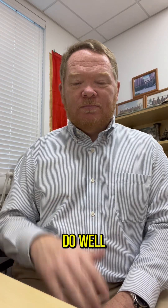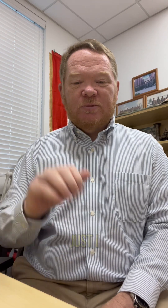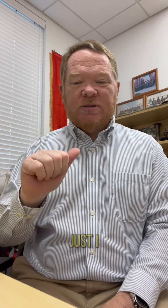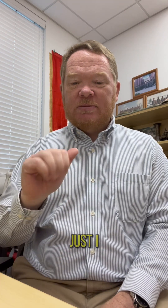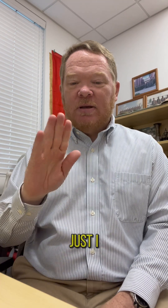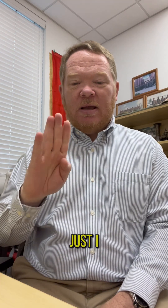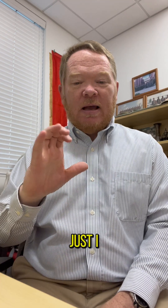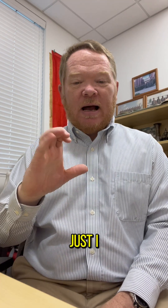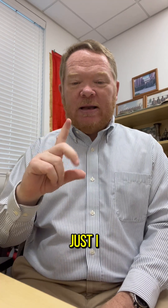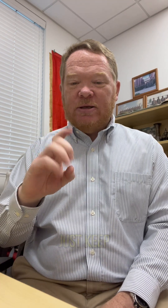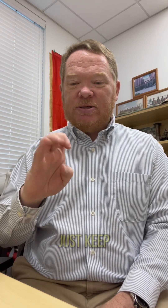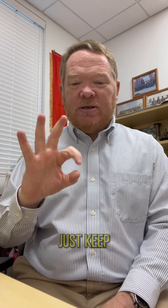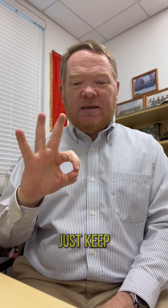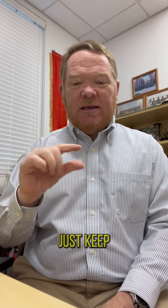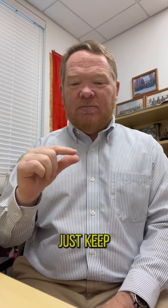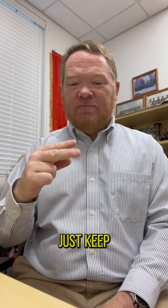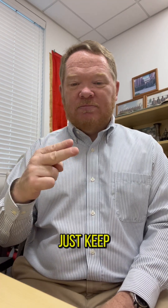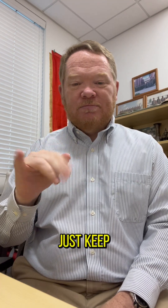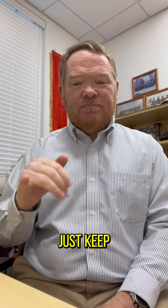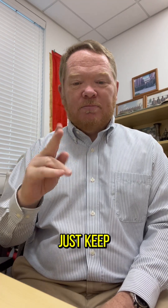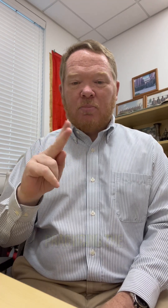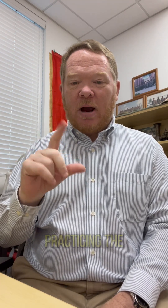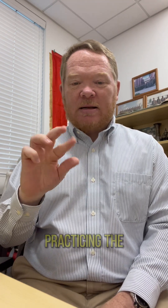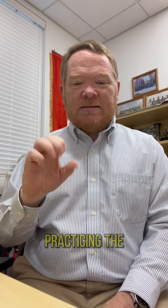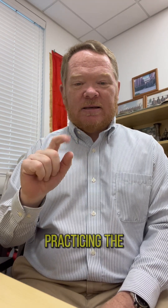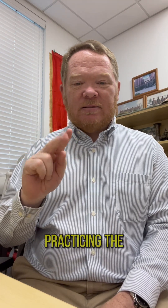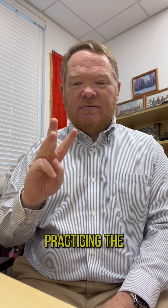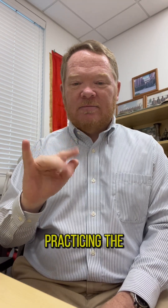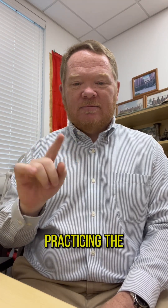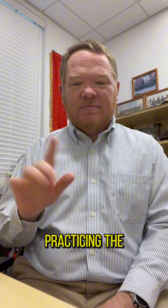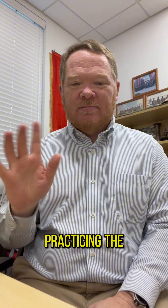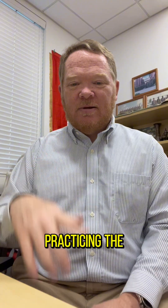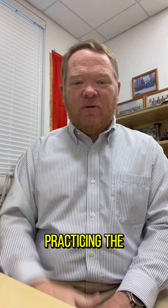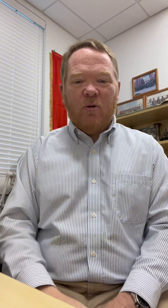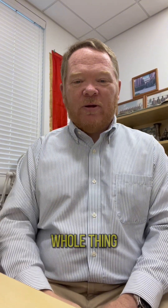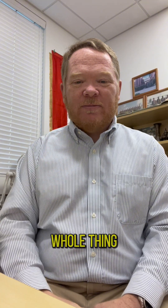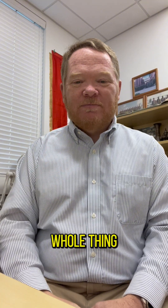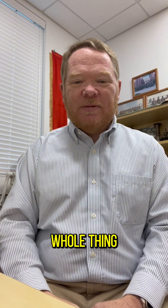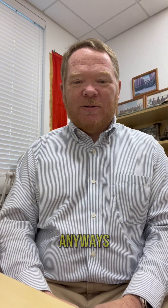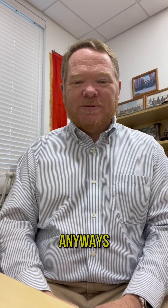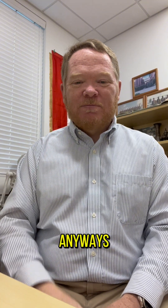I just keep practicing the whole thing. Anyways.